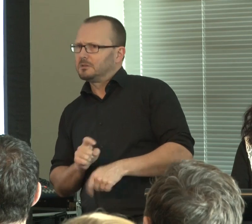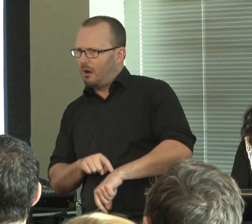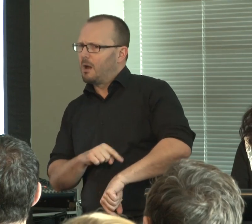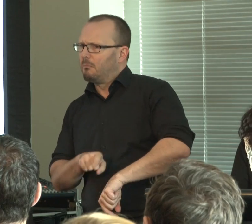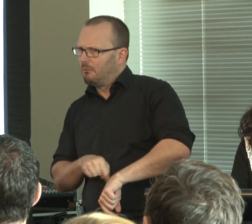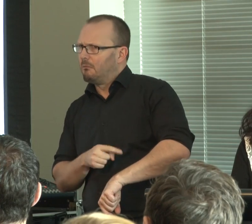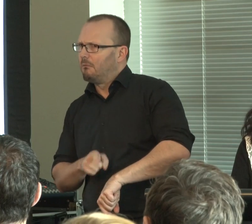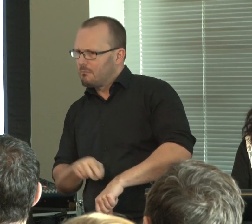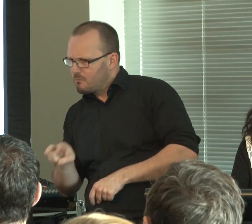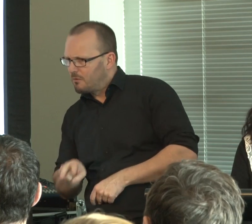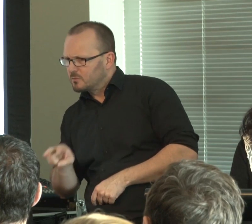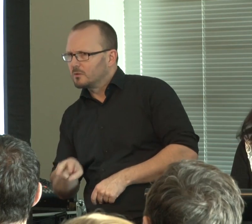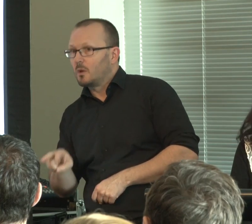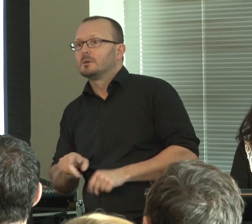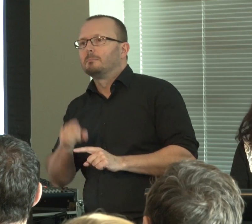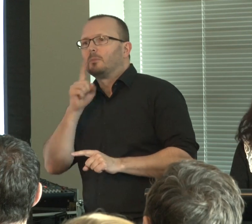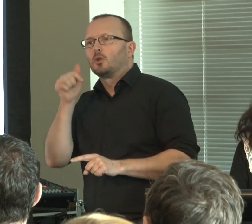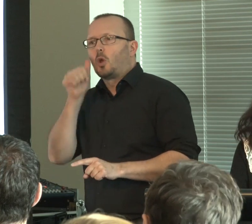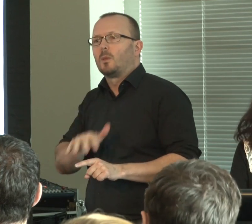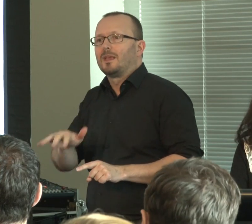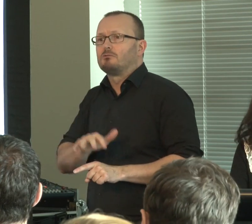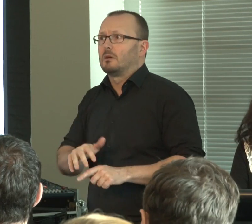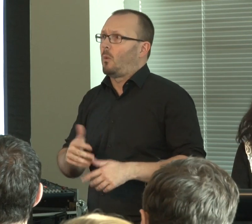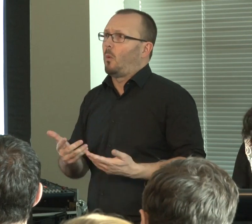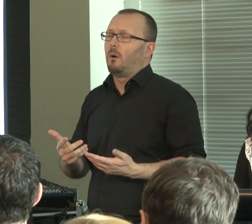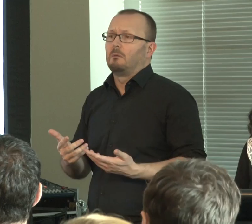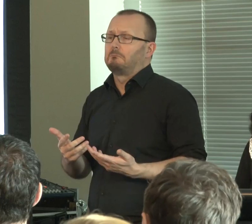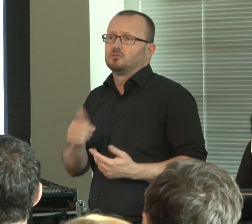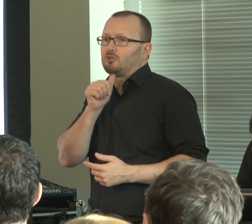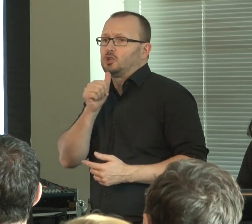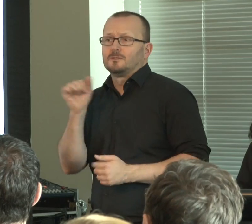photographs. People that know the area, people that don't, a whole variety of people that look at it.